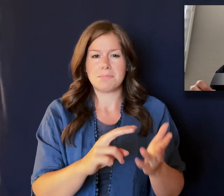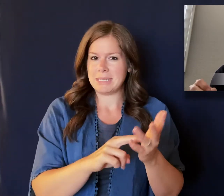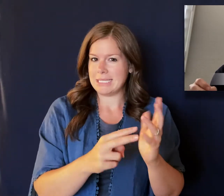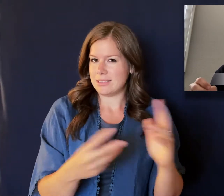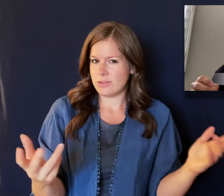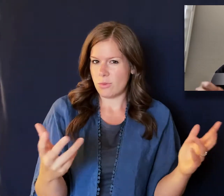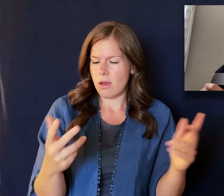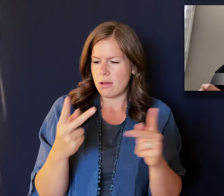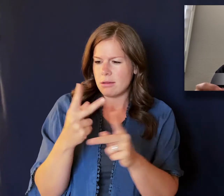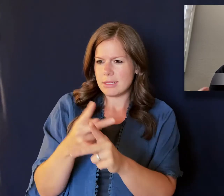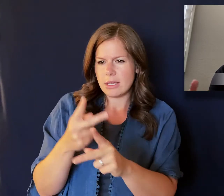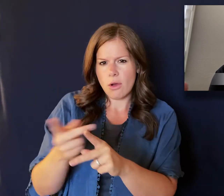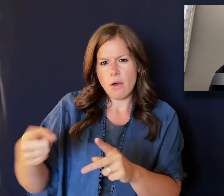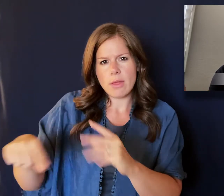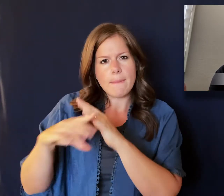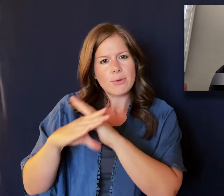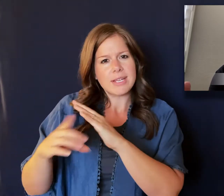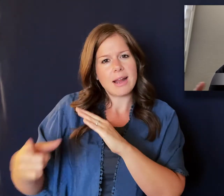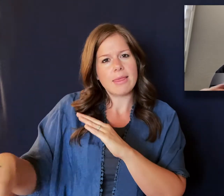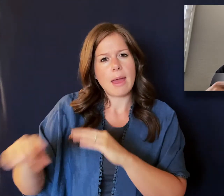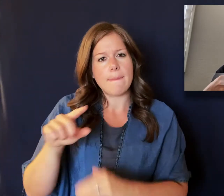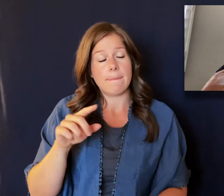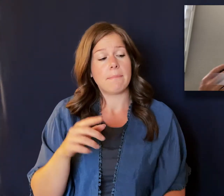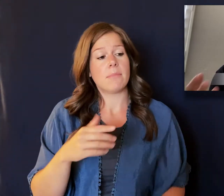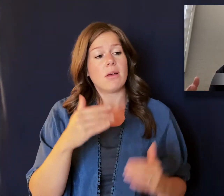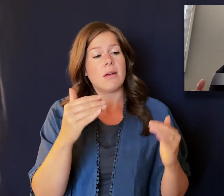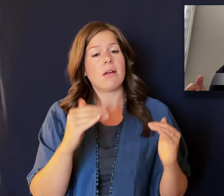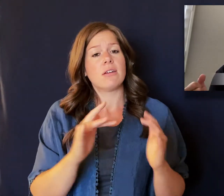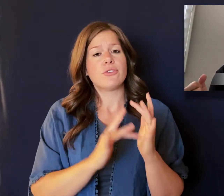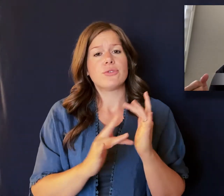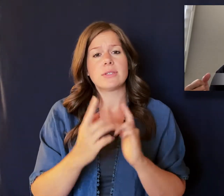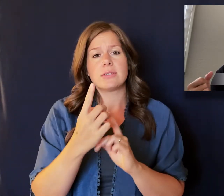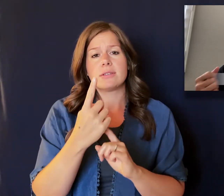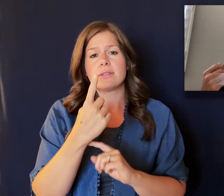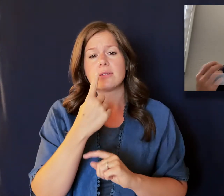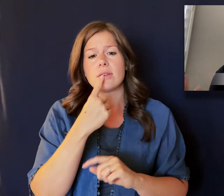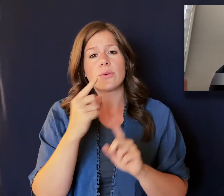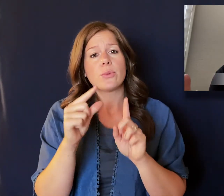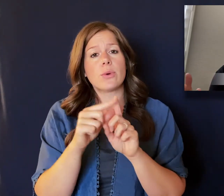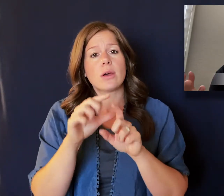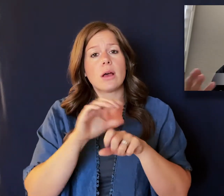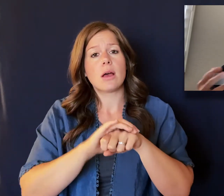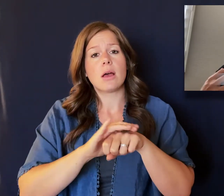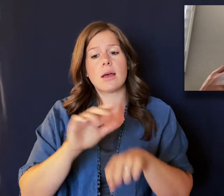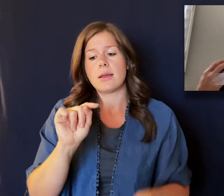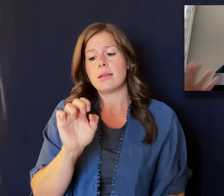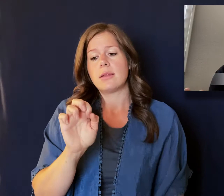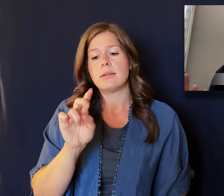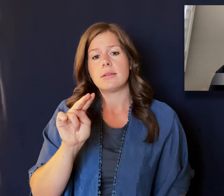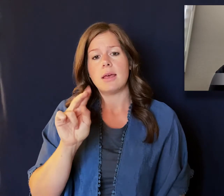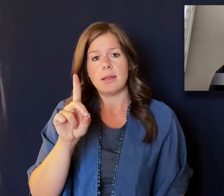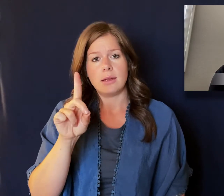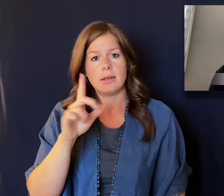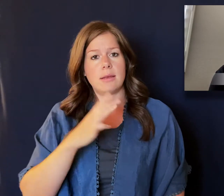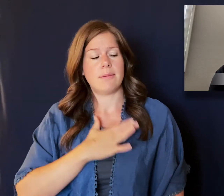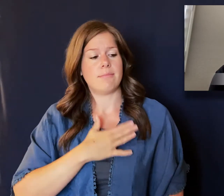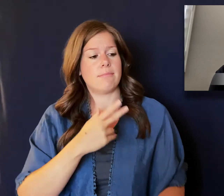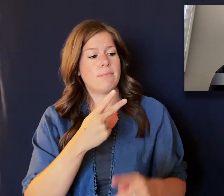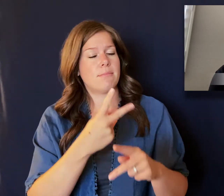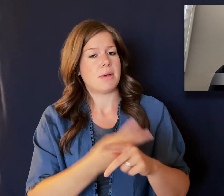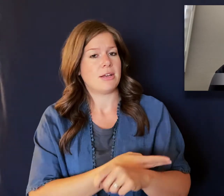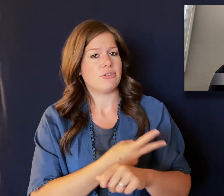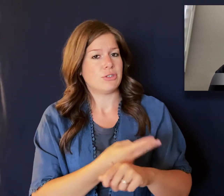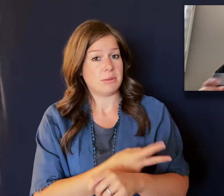protected. And then he says, tend my sheep. That's go about the work of the ministry. That's teach my word. That's train them how to be